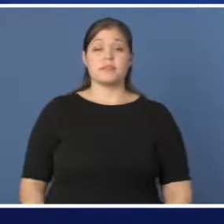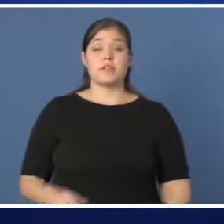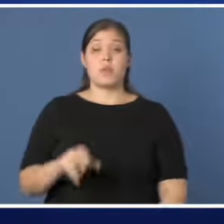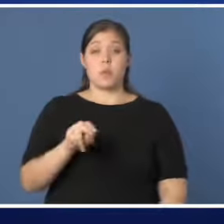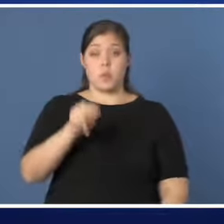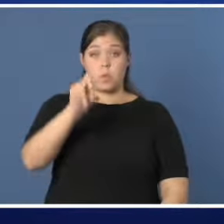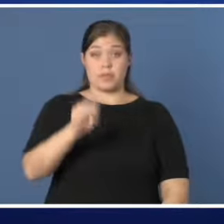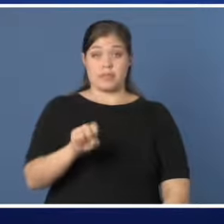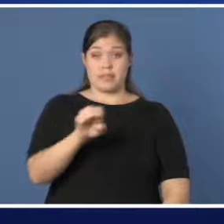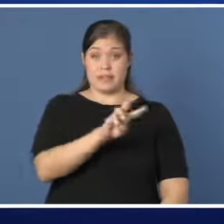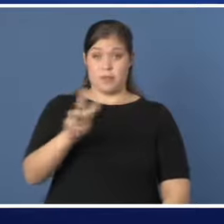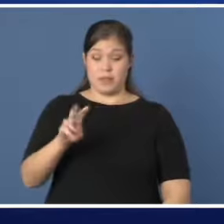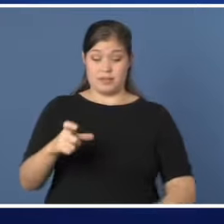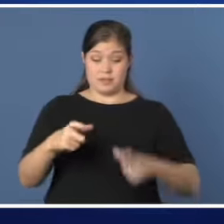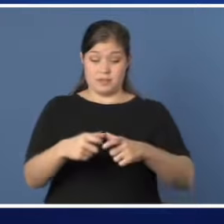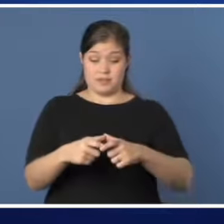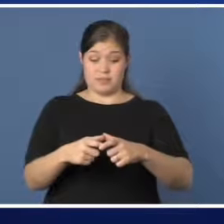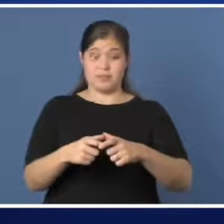Compass.